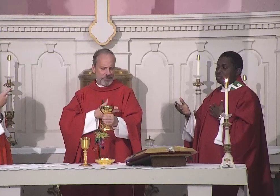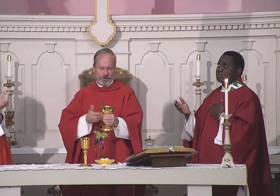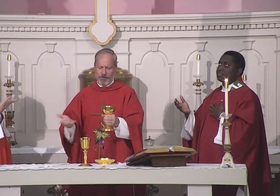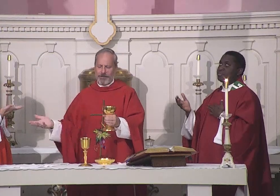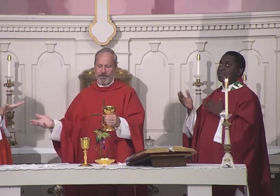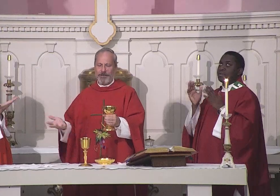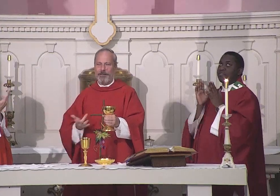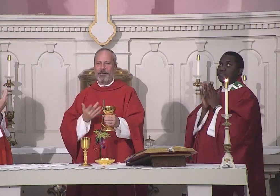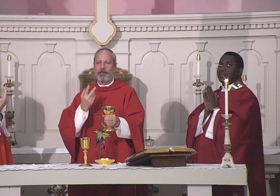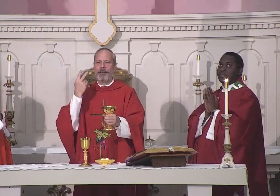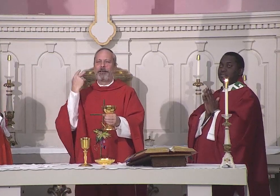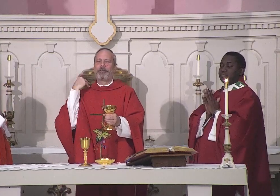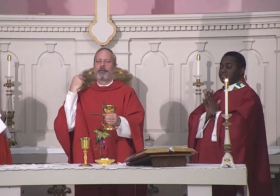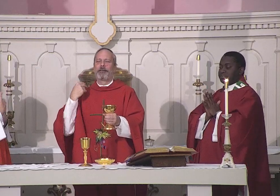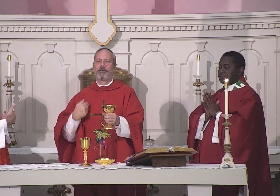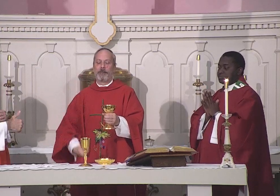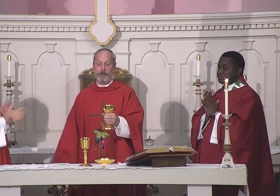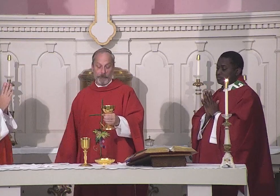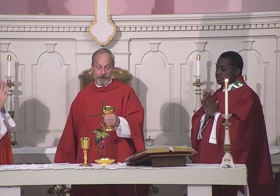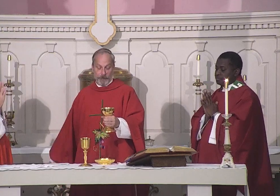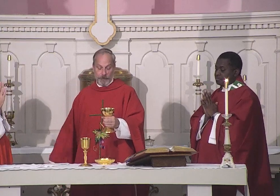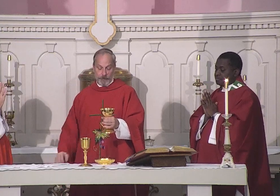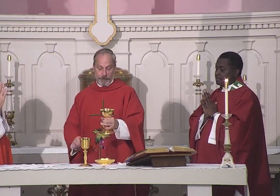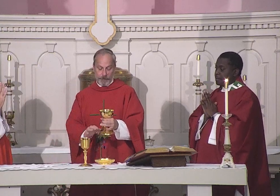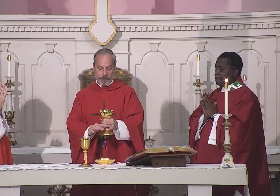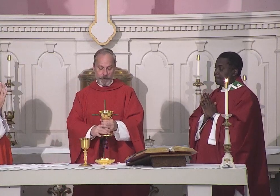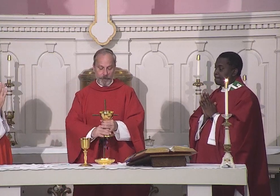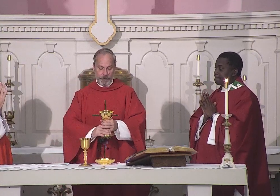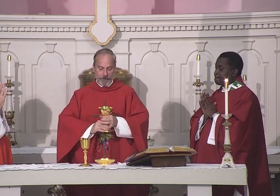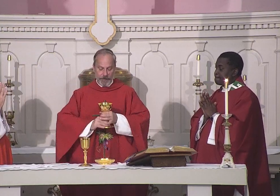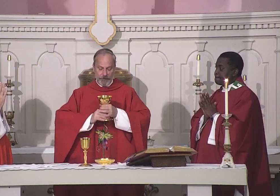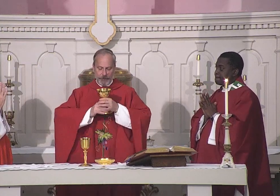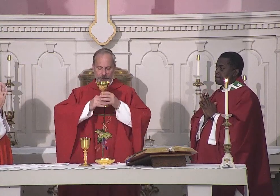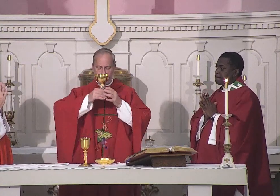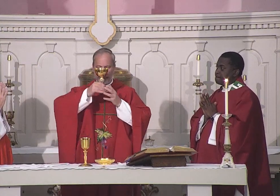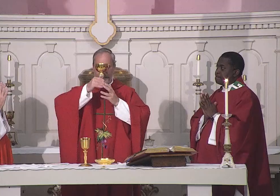sins. Do this in memory of me."